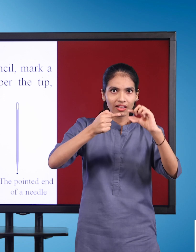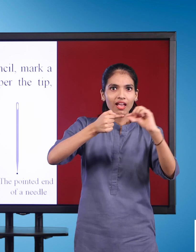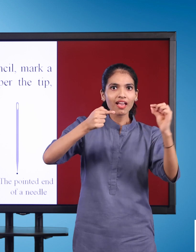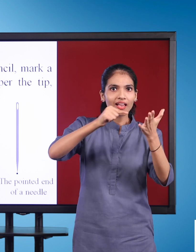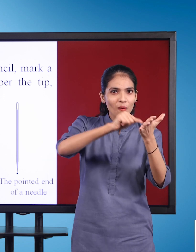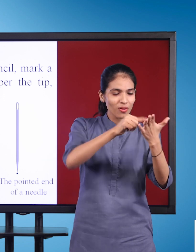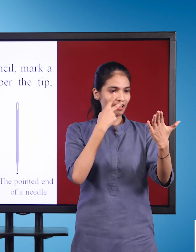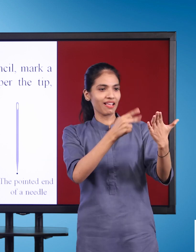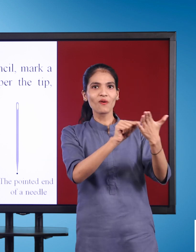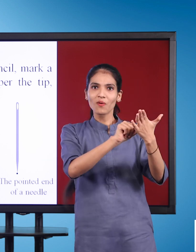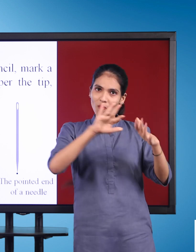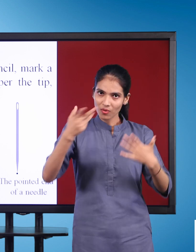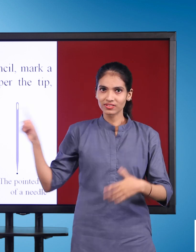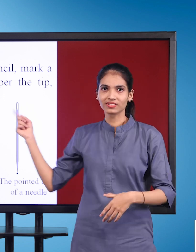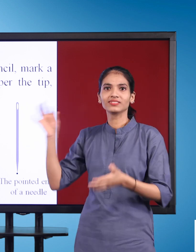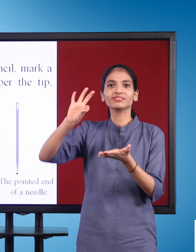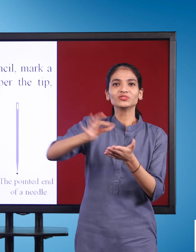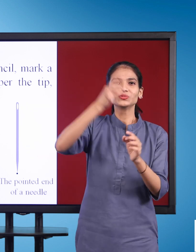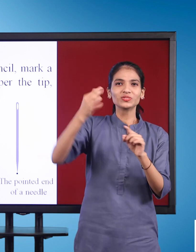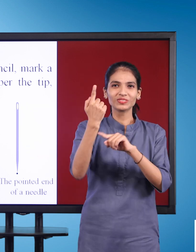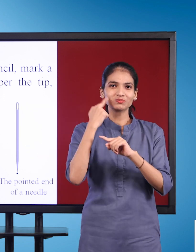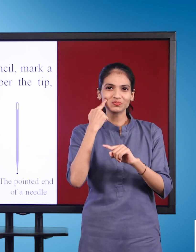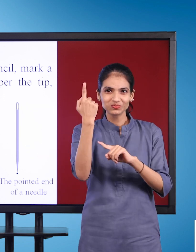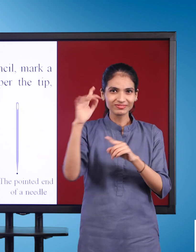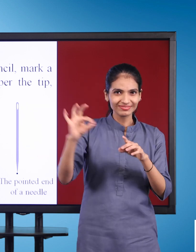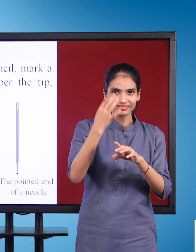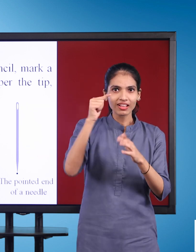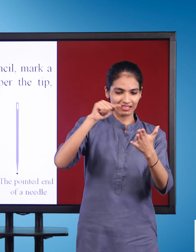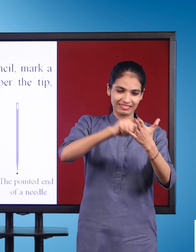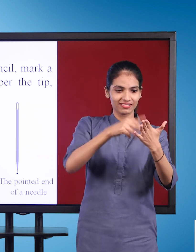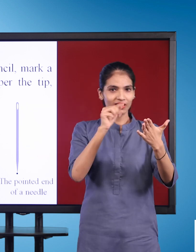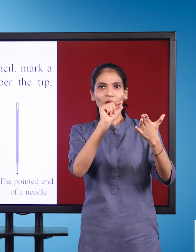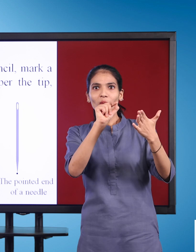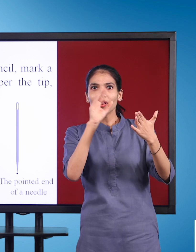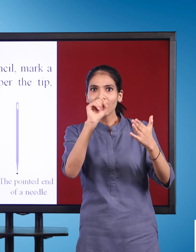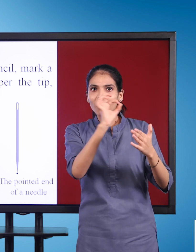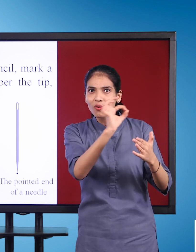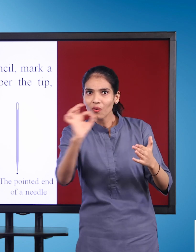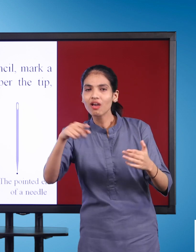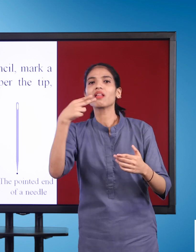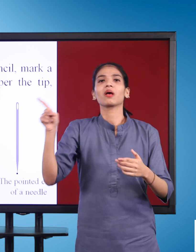the sharpened end of a pencil. And the third one represents the pointed end of a